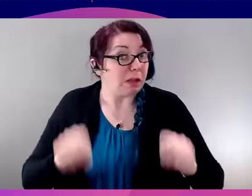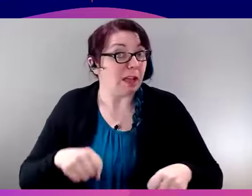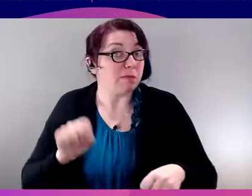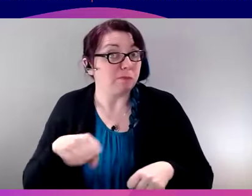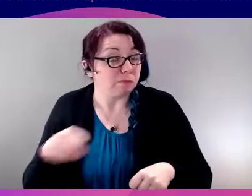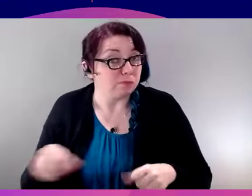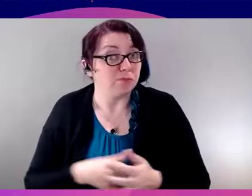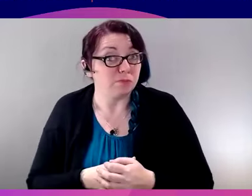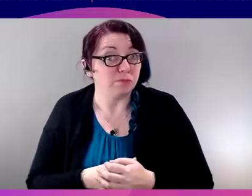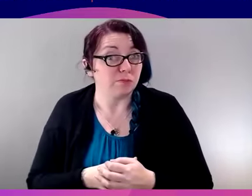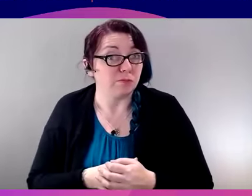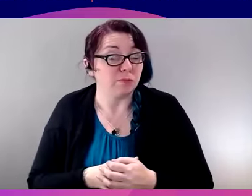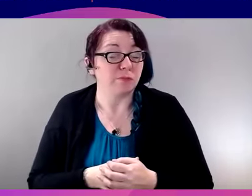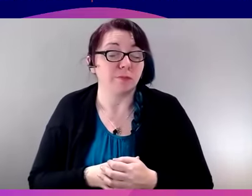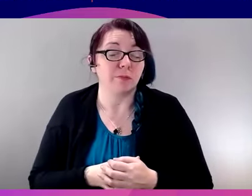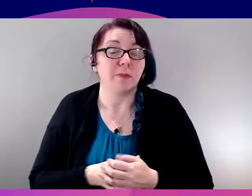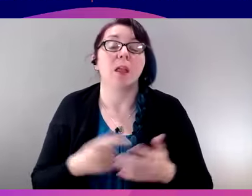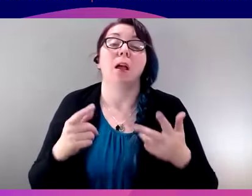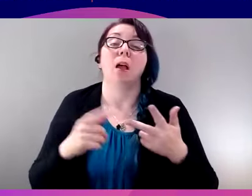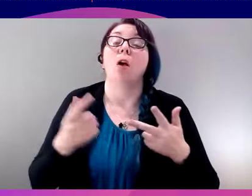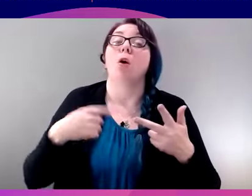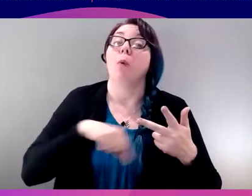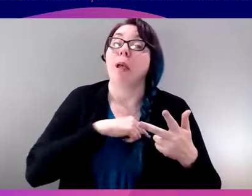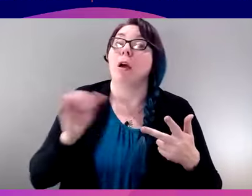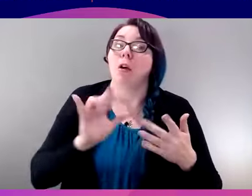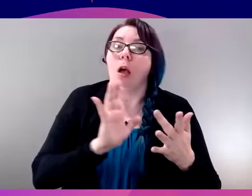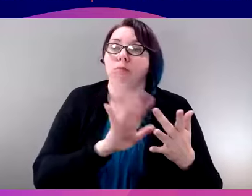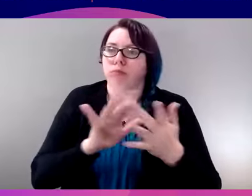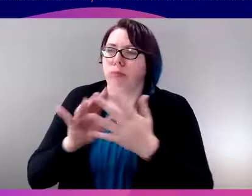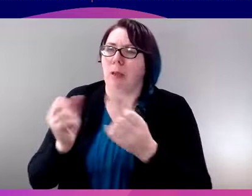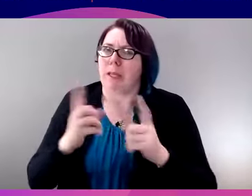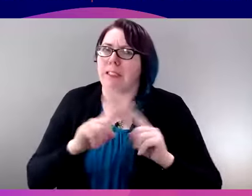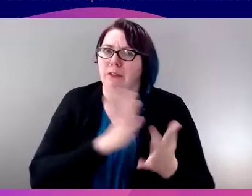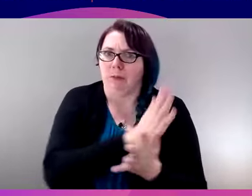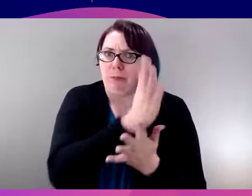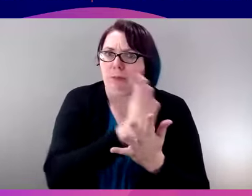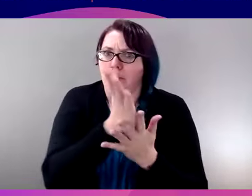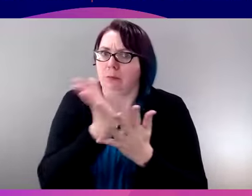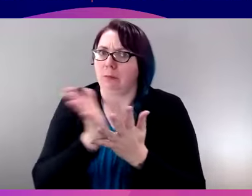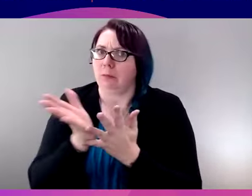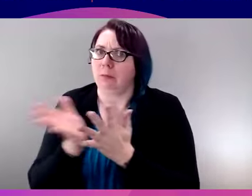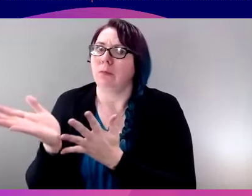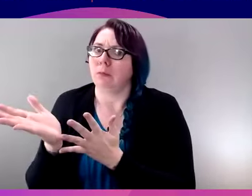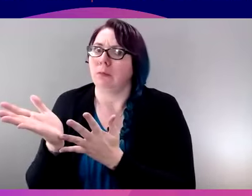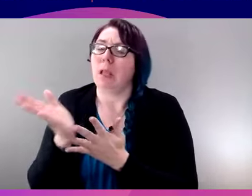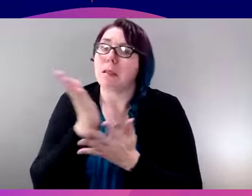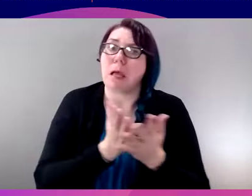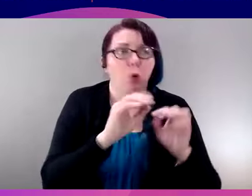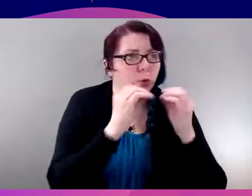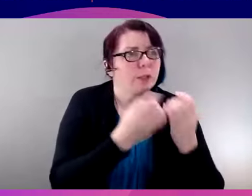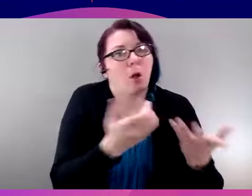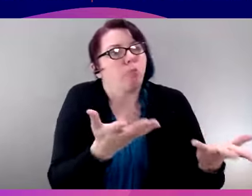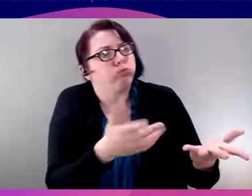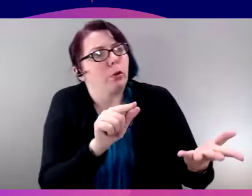includes sectors that you might not really consider right away. So we explore this a little bit further in our collaboration